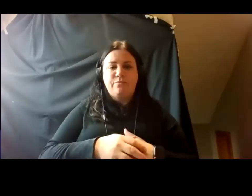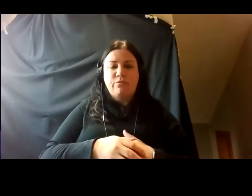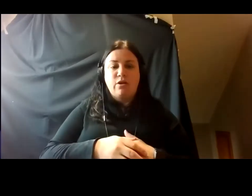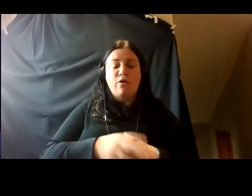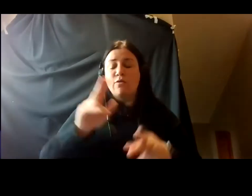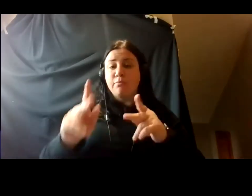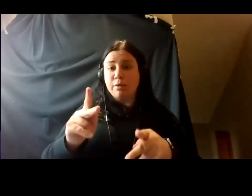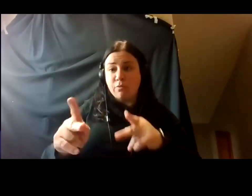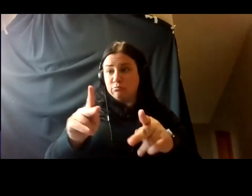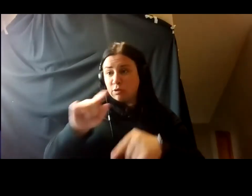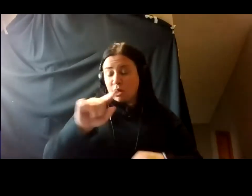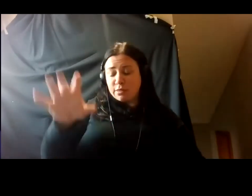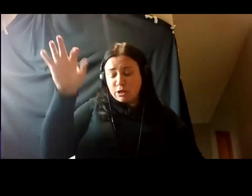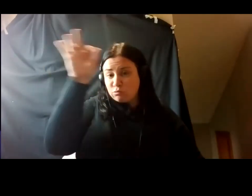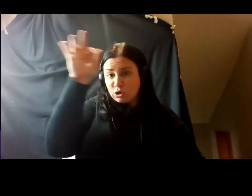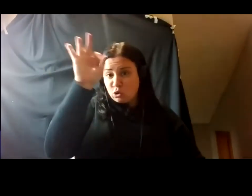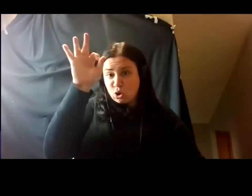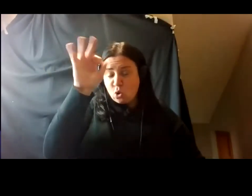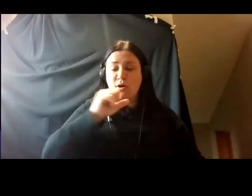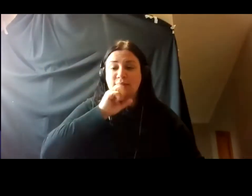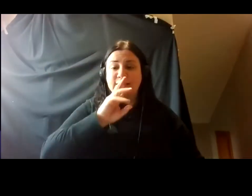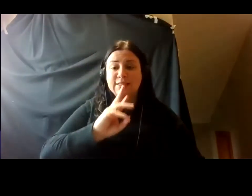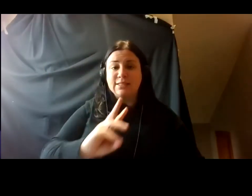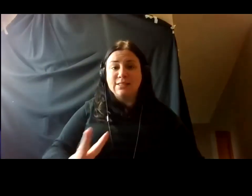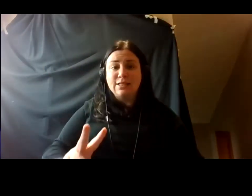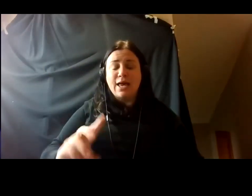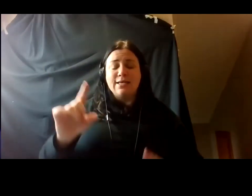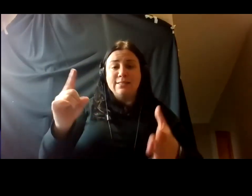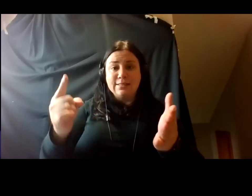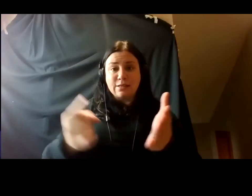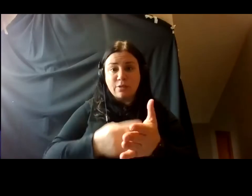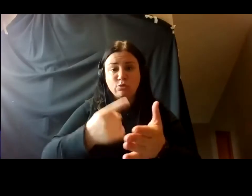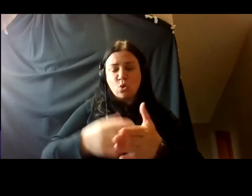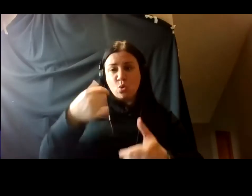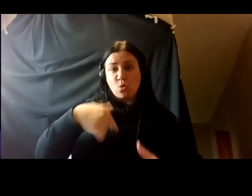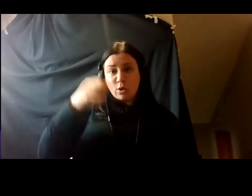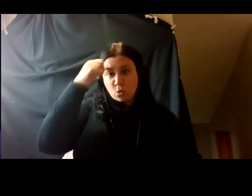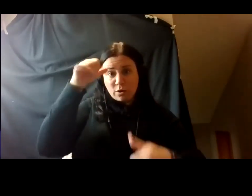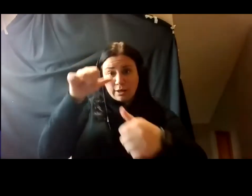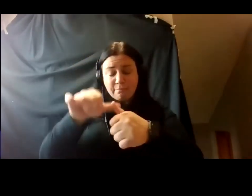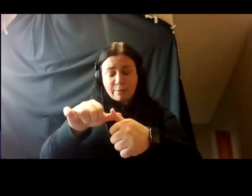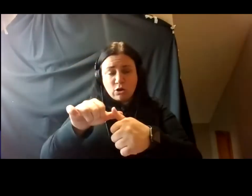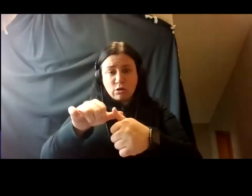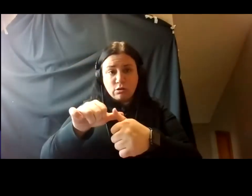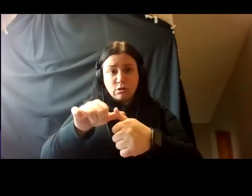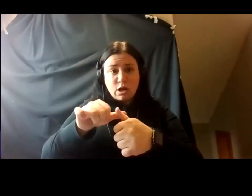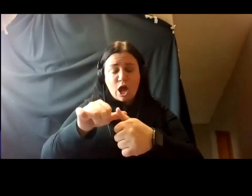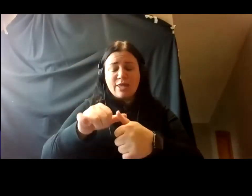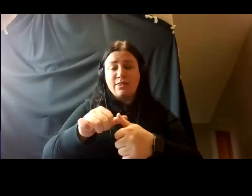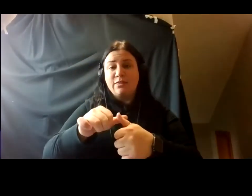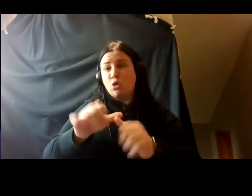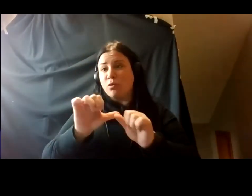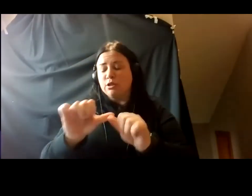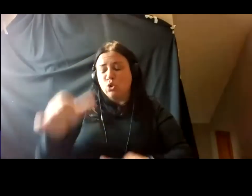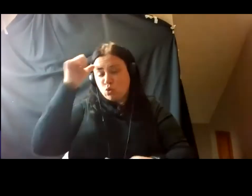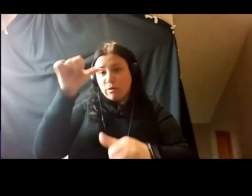don't know is as a 6-year-old, sometimes these things stay with us. And they stay with us throughout our young adulthood and sometimes even